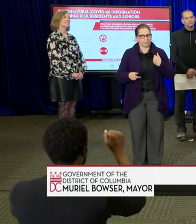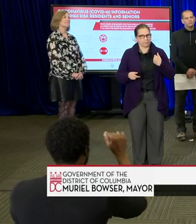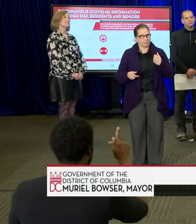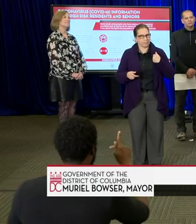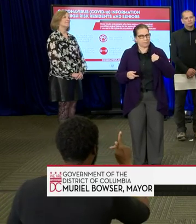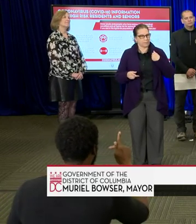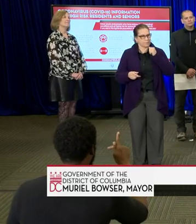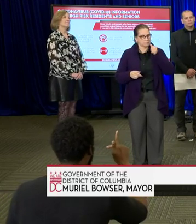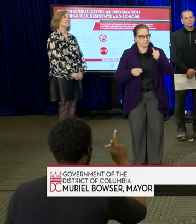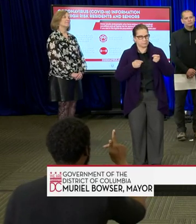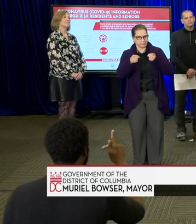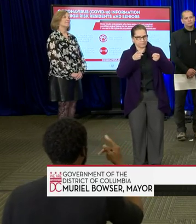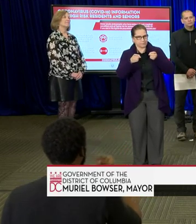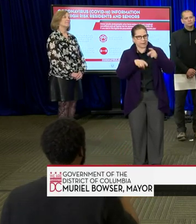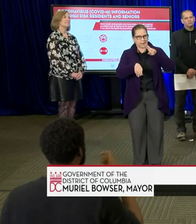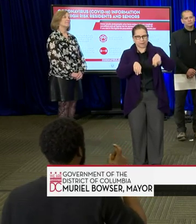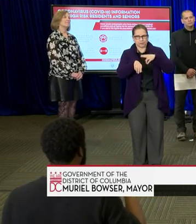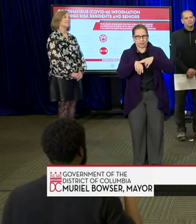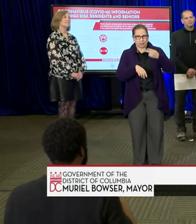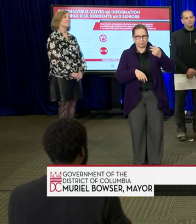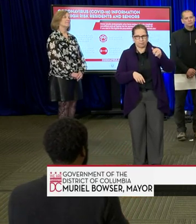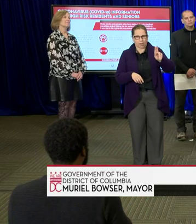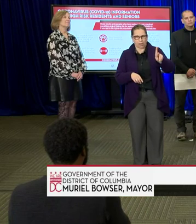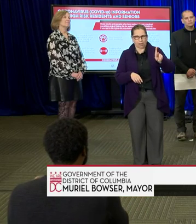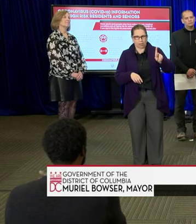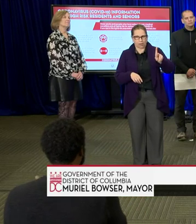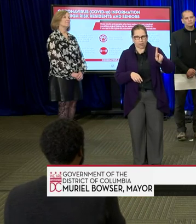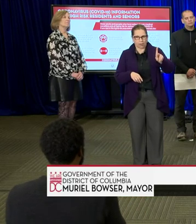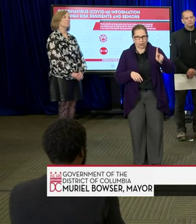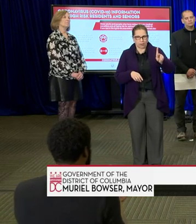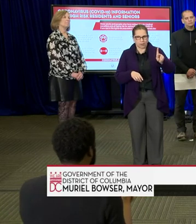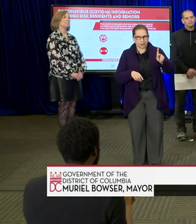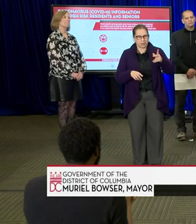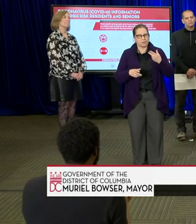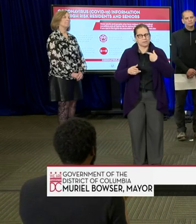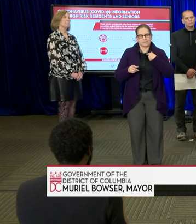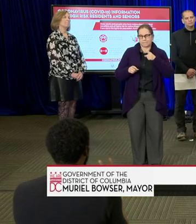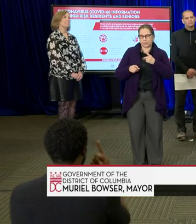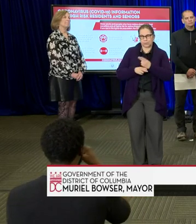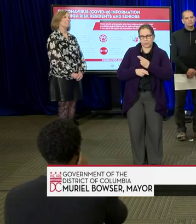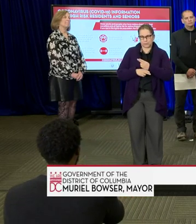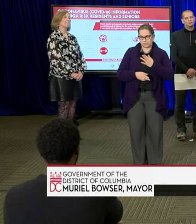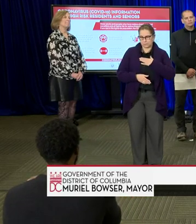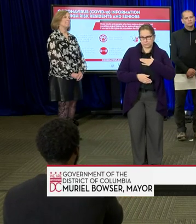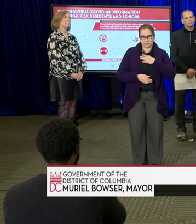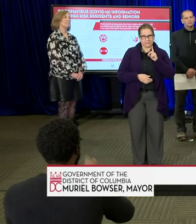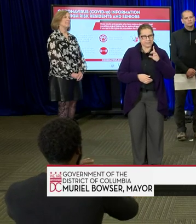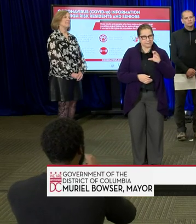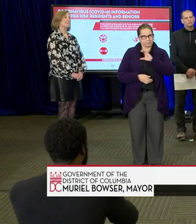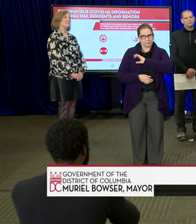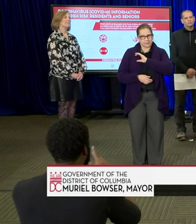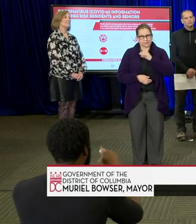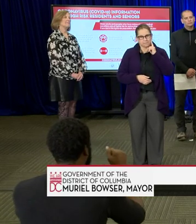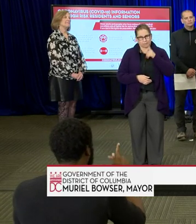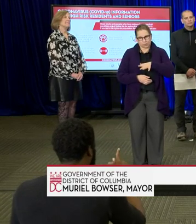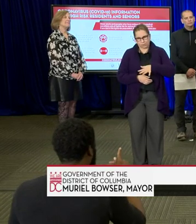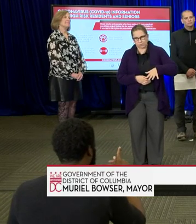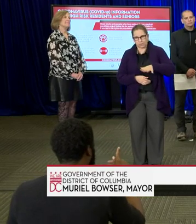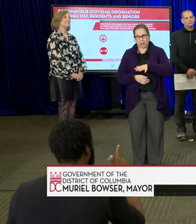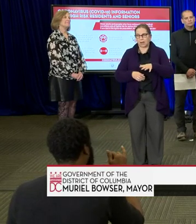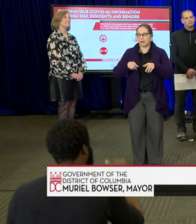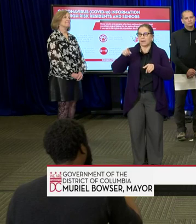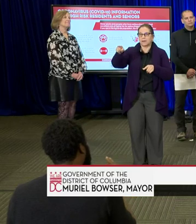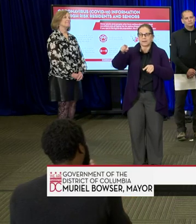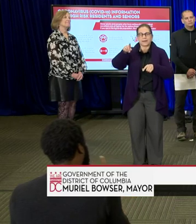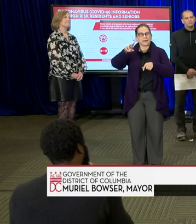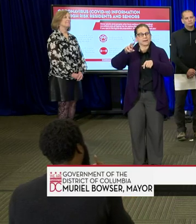police resources to basically police a national park is an extraordinary use, but we